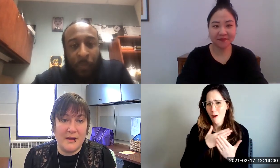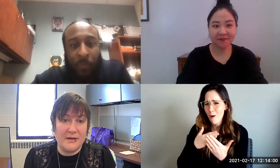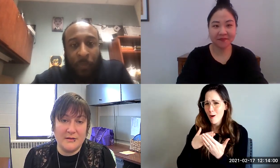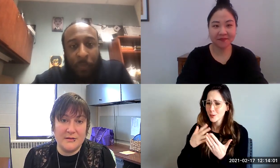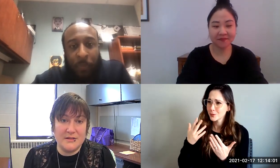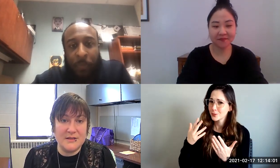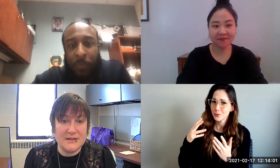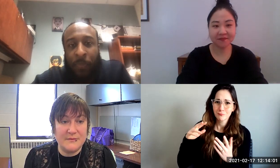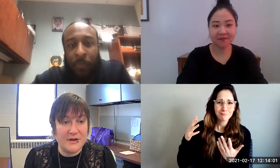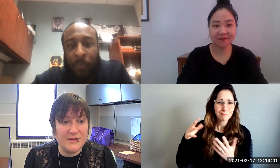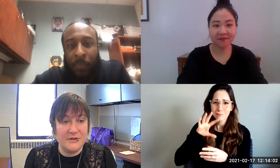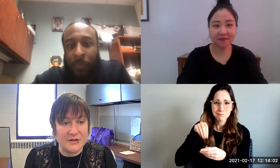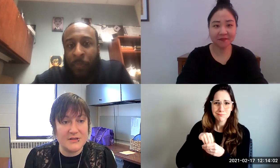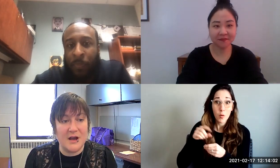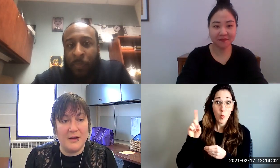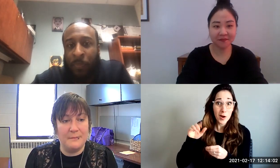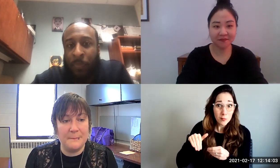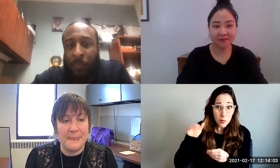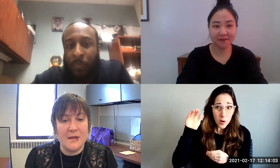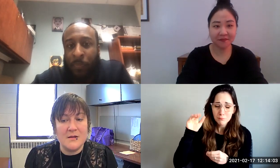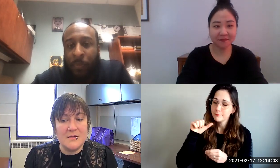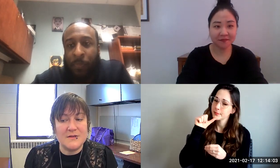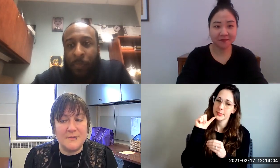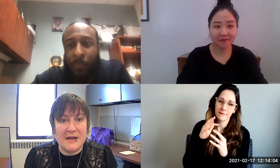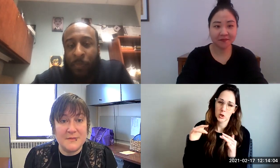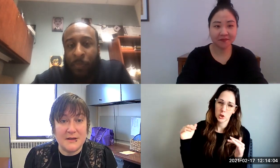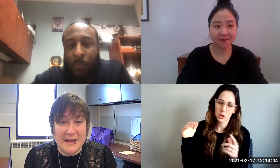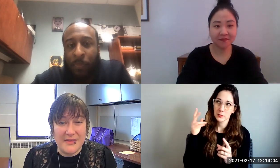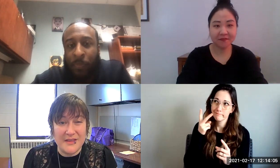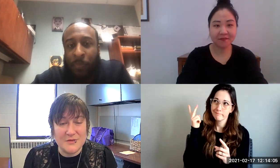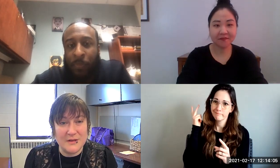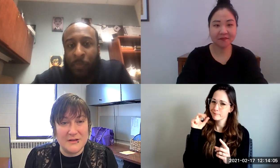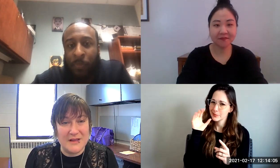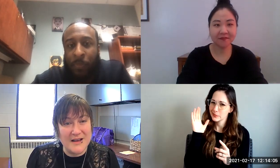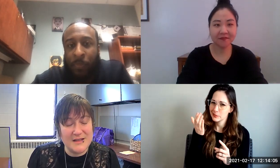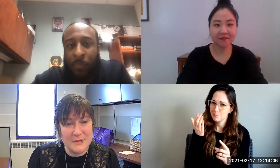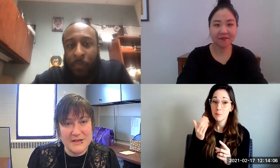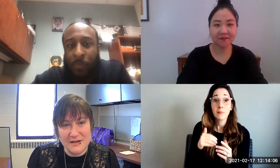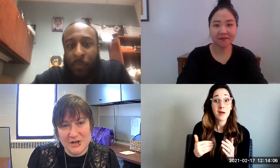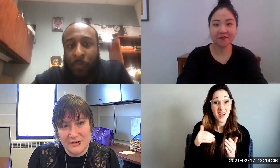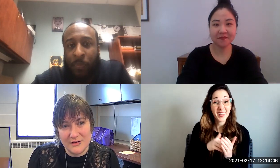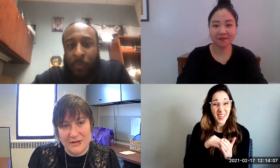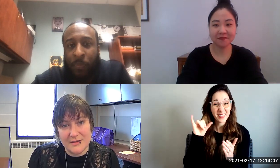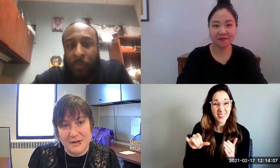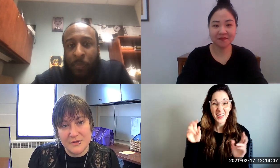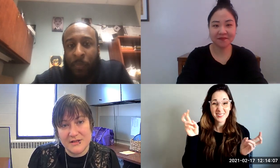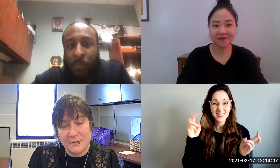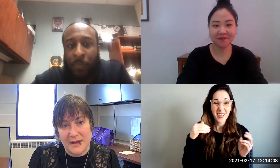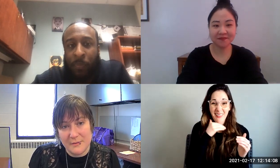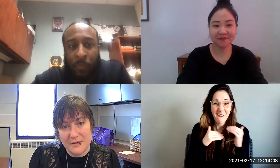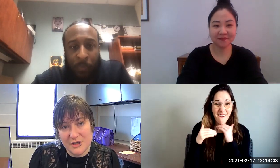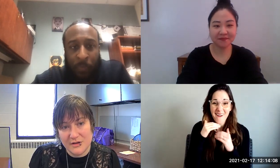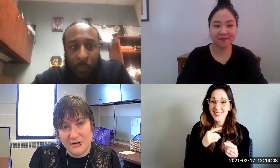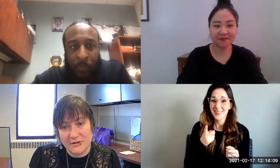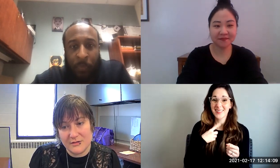up that didn't seem very diverse. Sometimes, again, that's really the lies that we tell each other and the assumptions that we